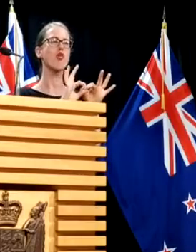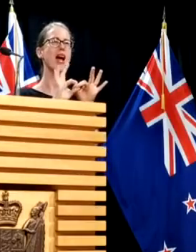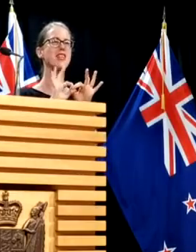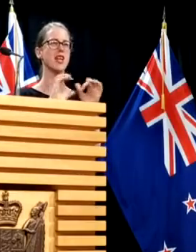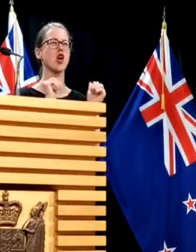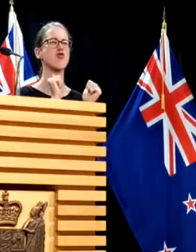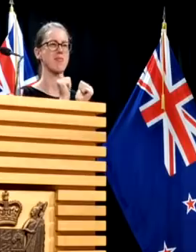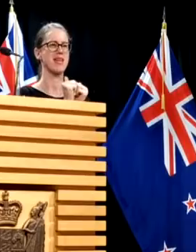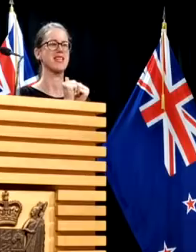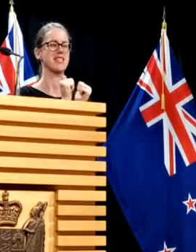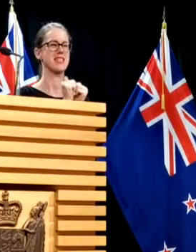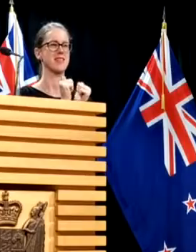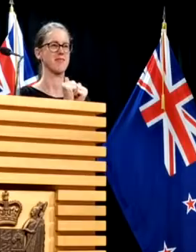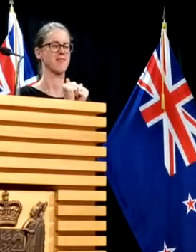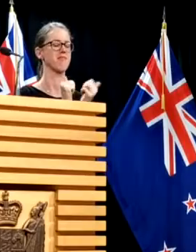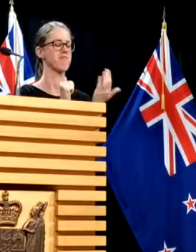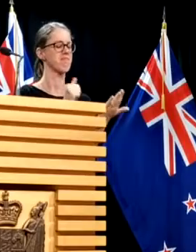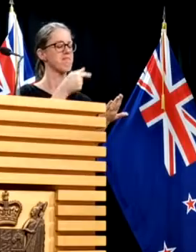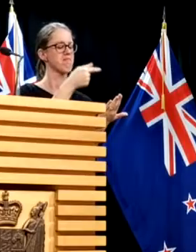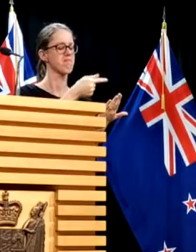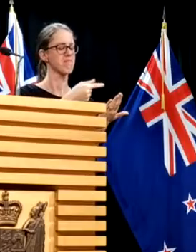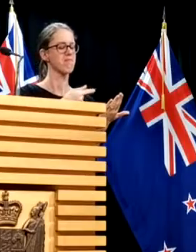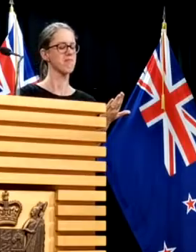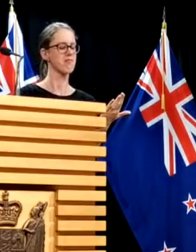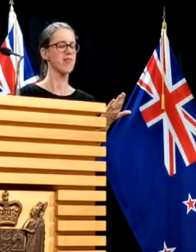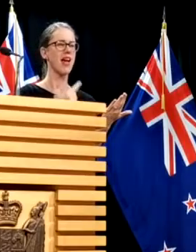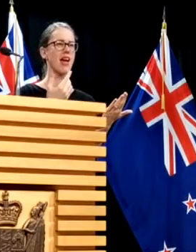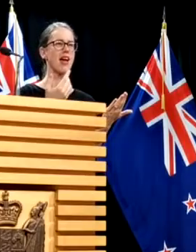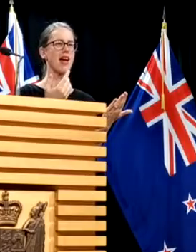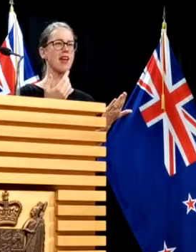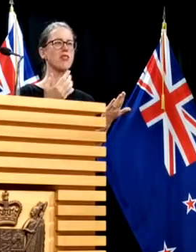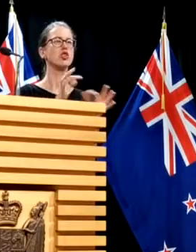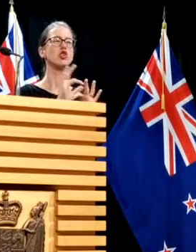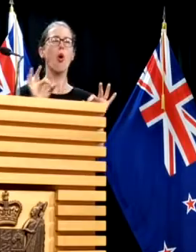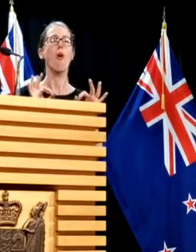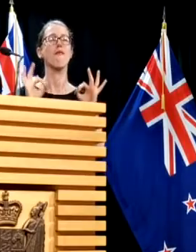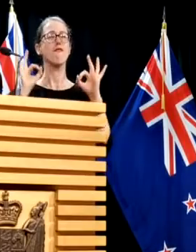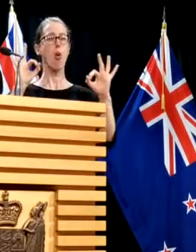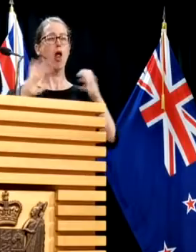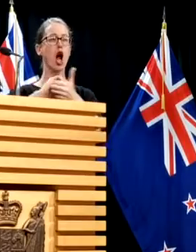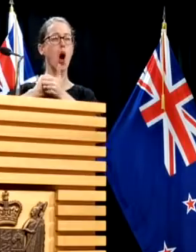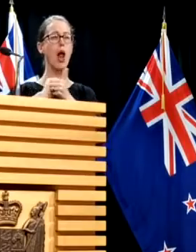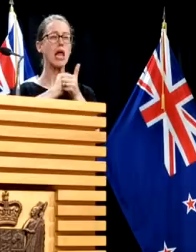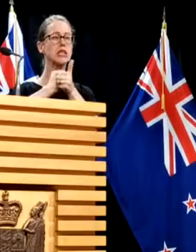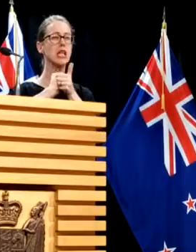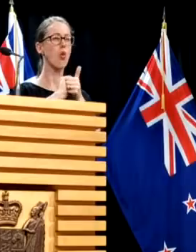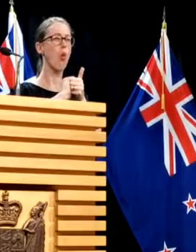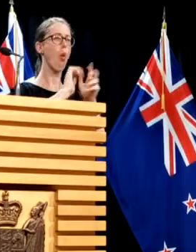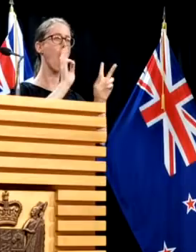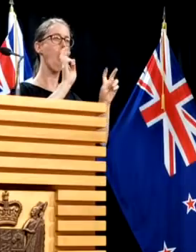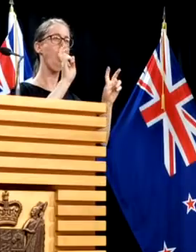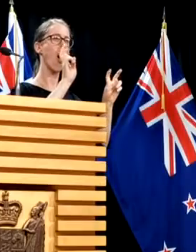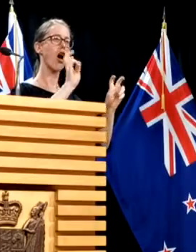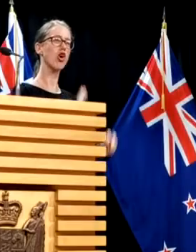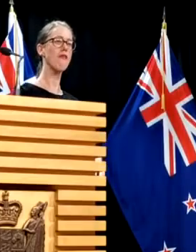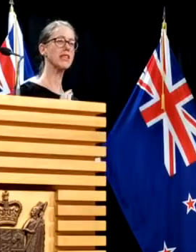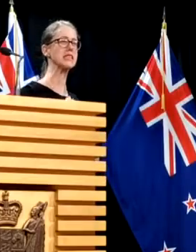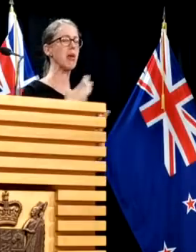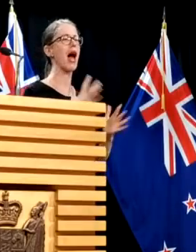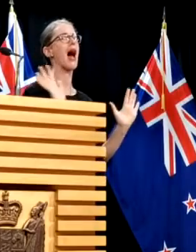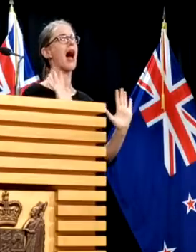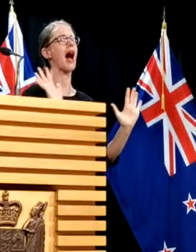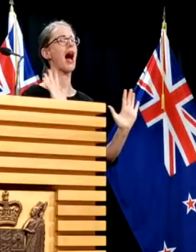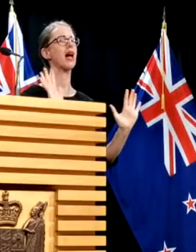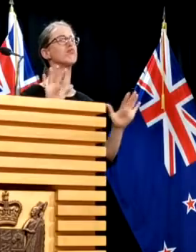two objectives, whilst not committing to a more formal coalition or confidence and supply